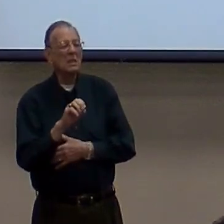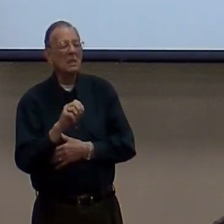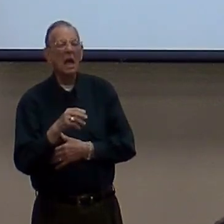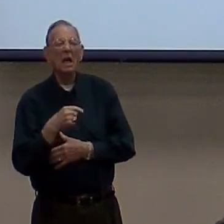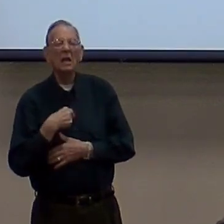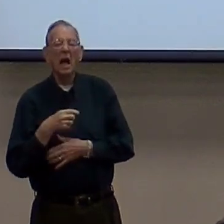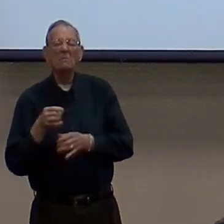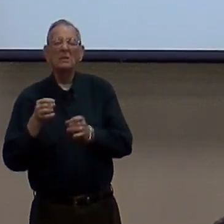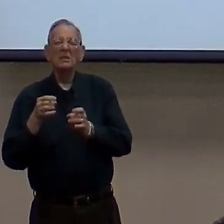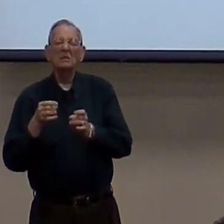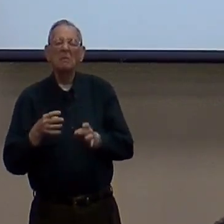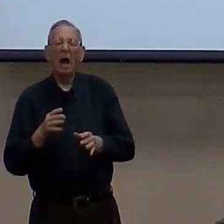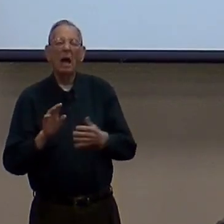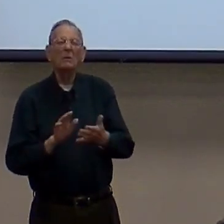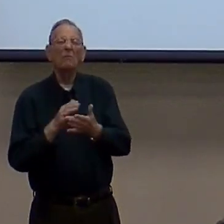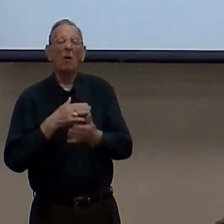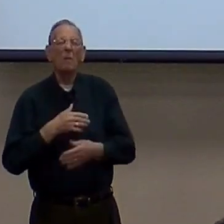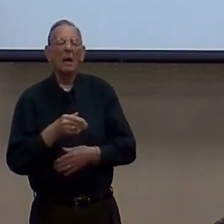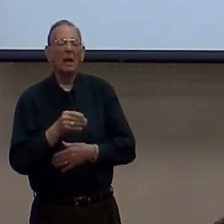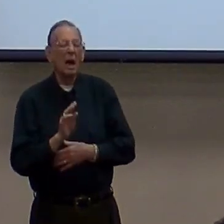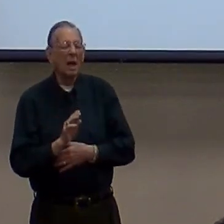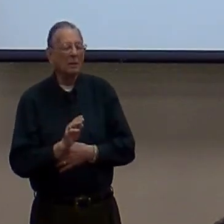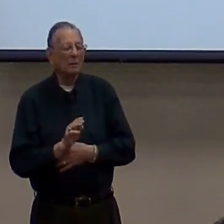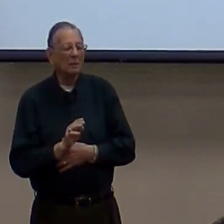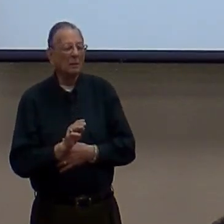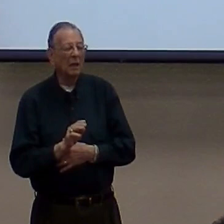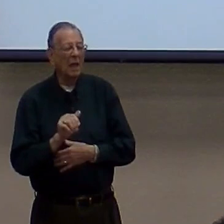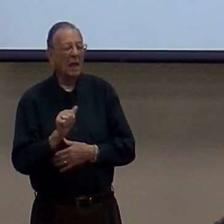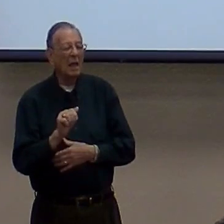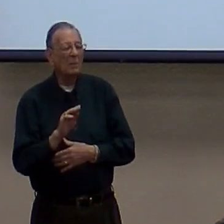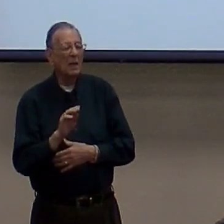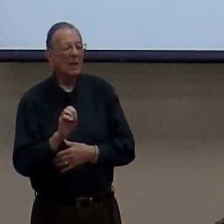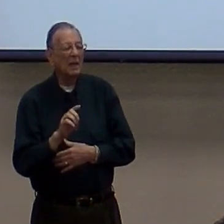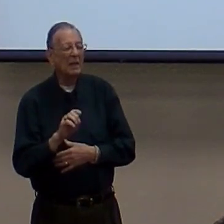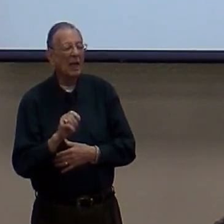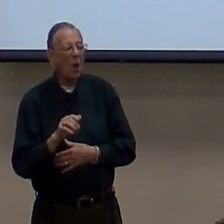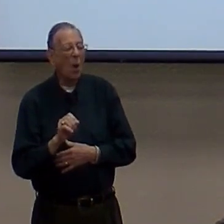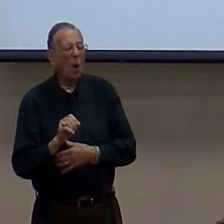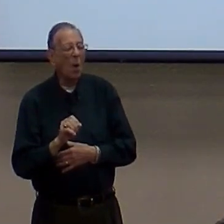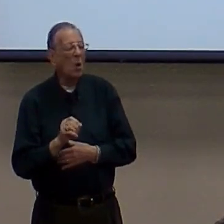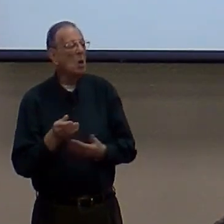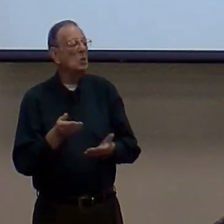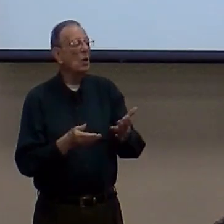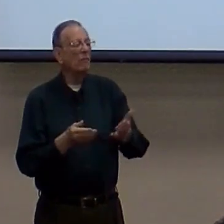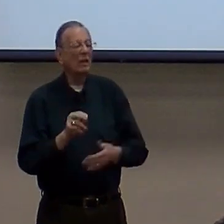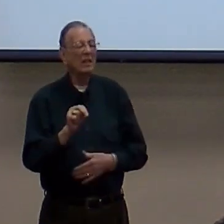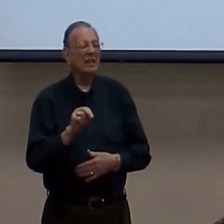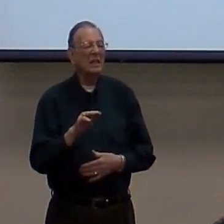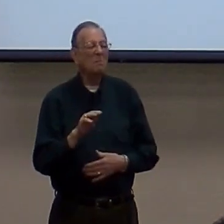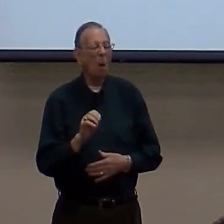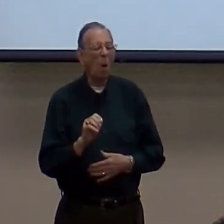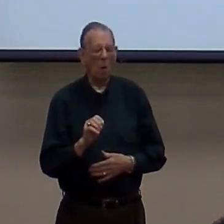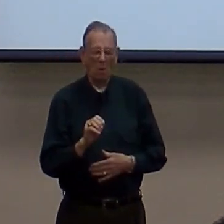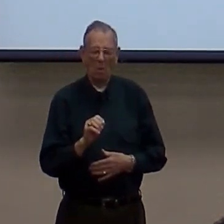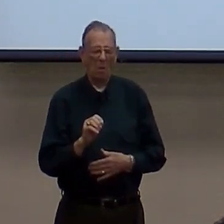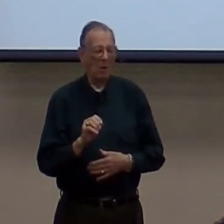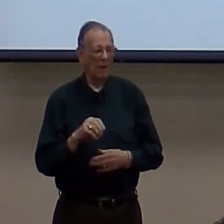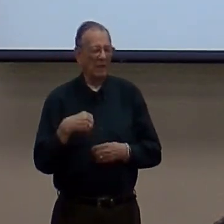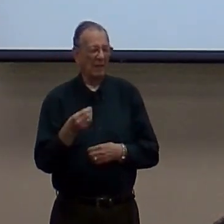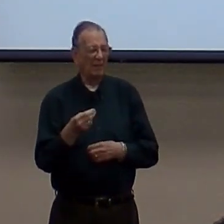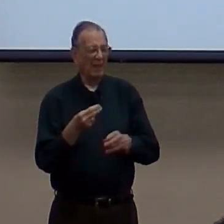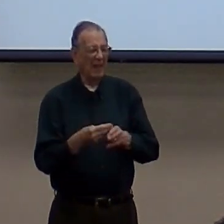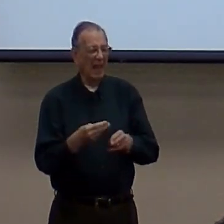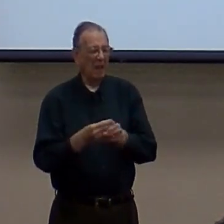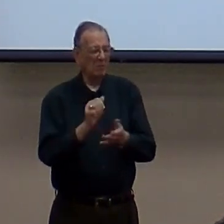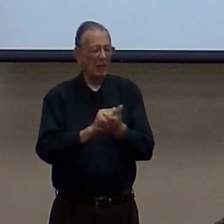am despised before my God. Abednego, servant of Nebo. It's almost like they've been given names to